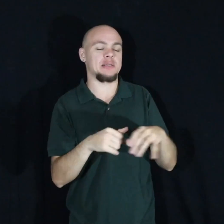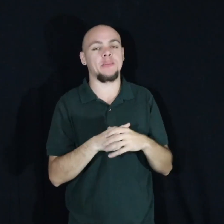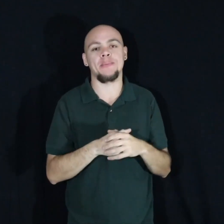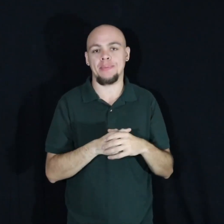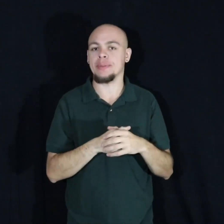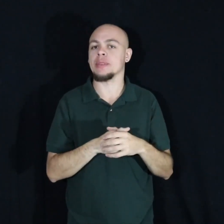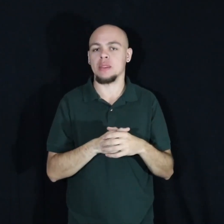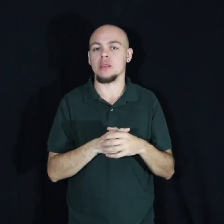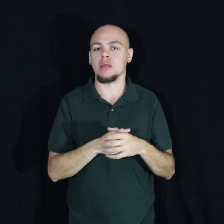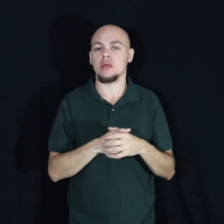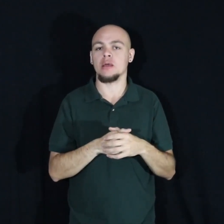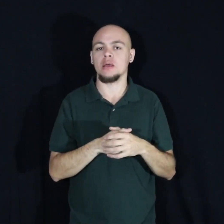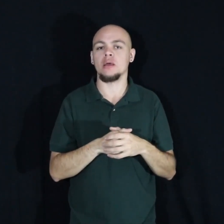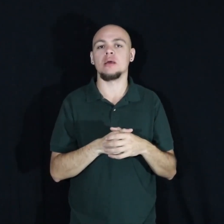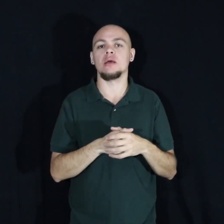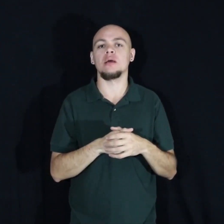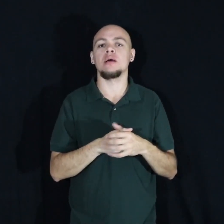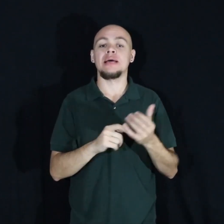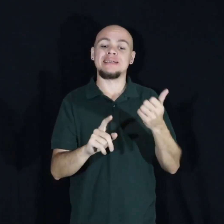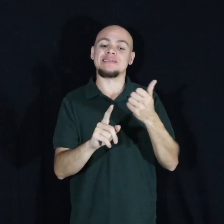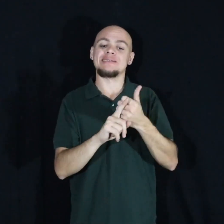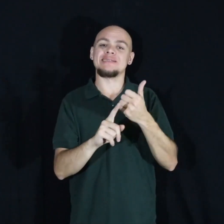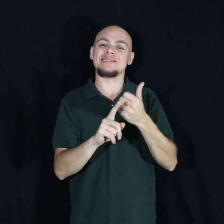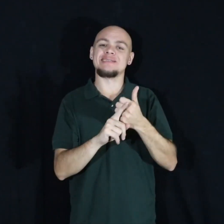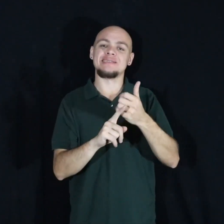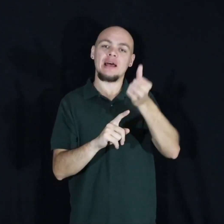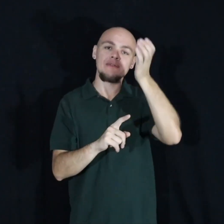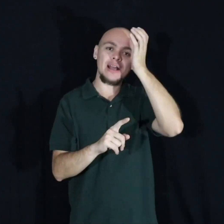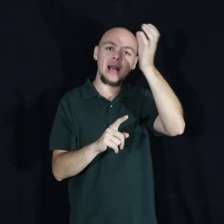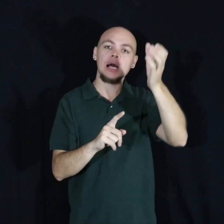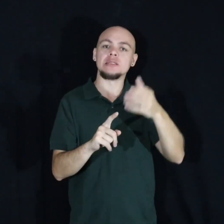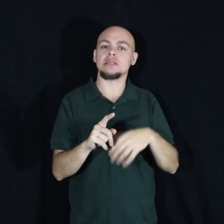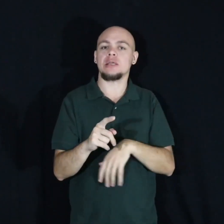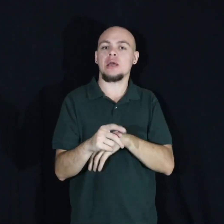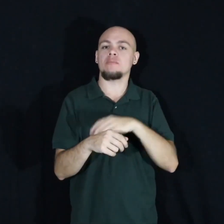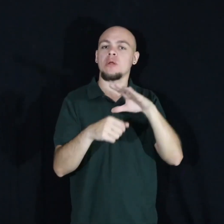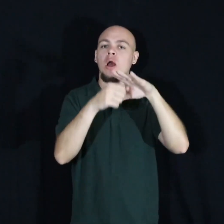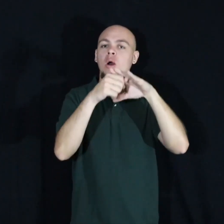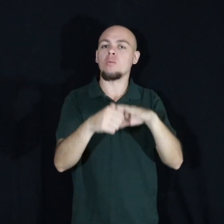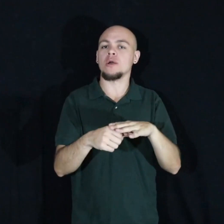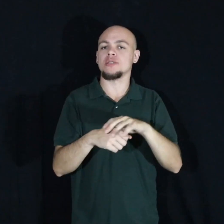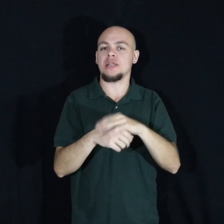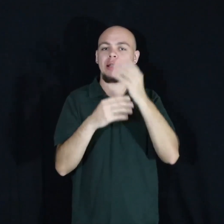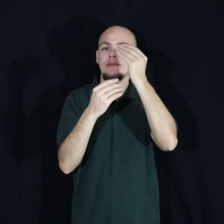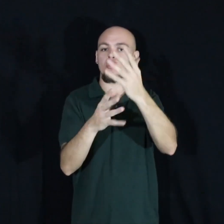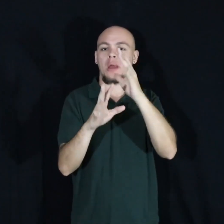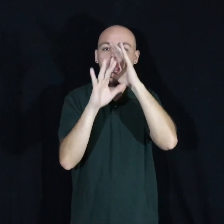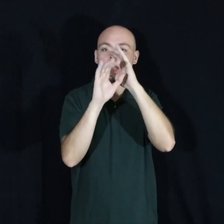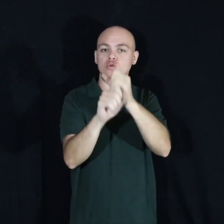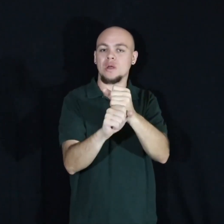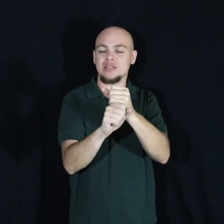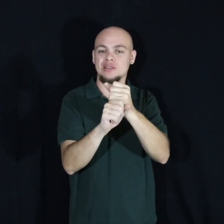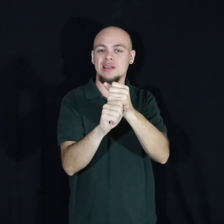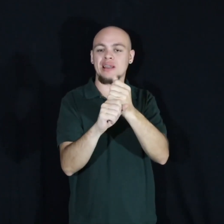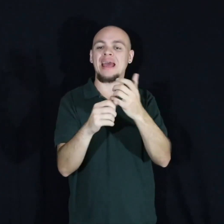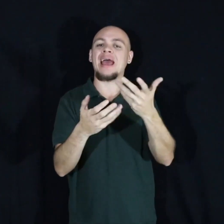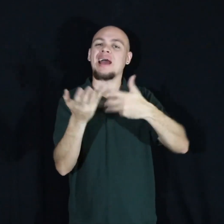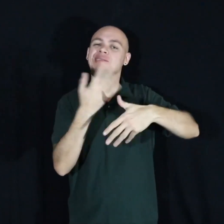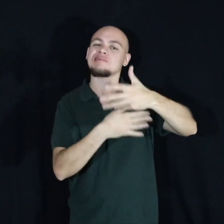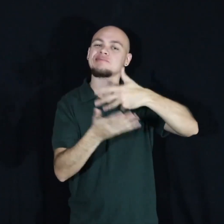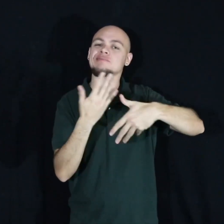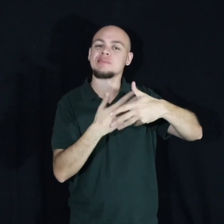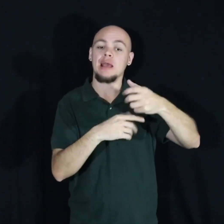Colorism affects self-concept, prescient information, attraction, and affiliation. But